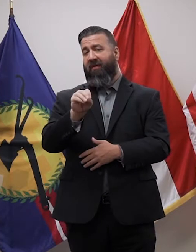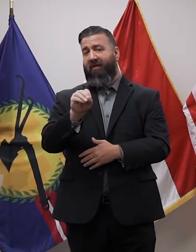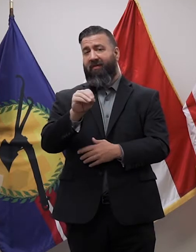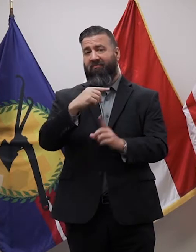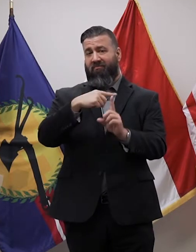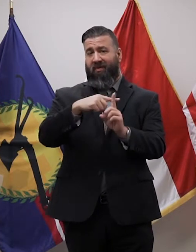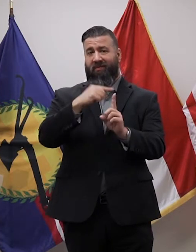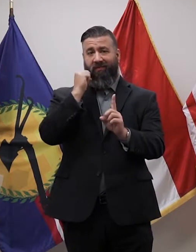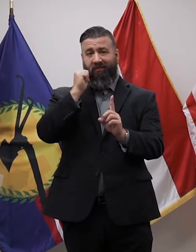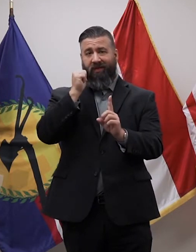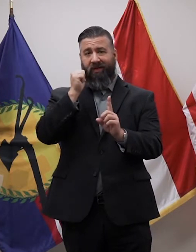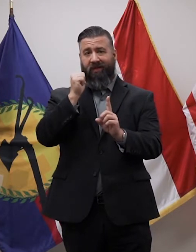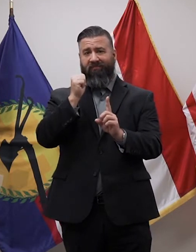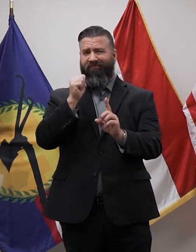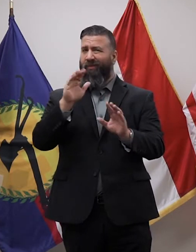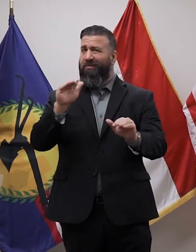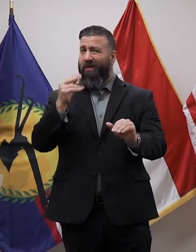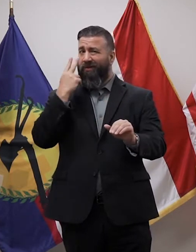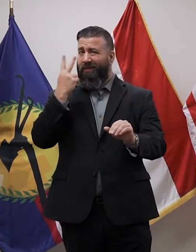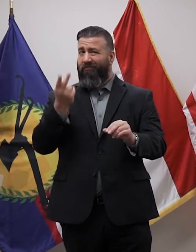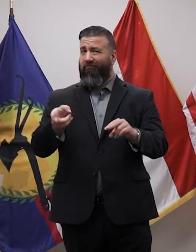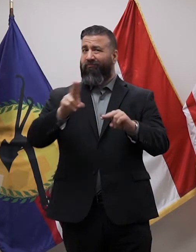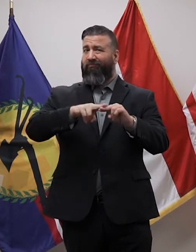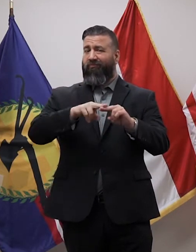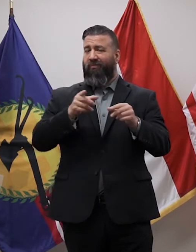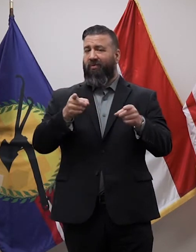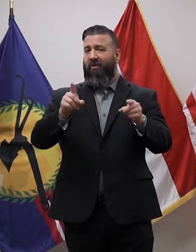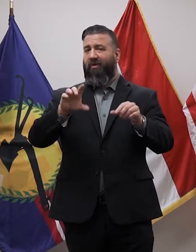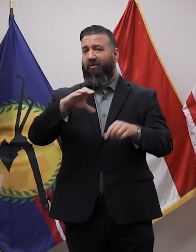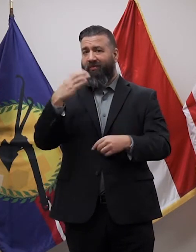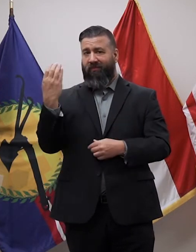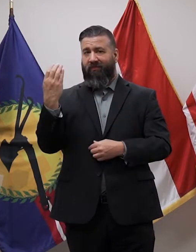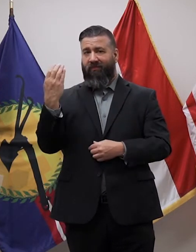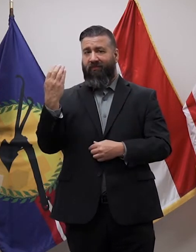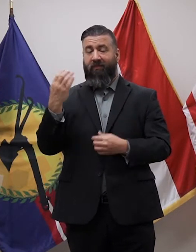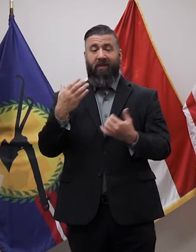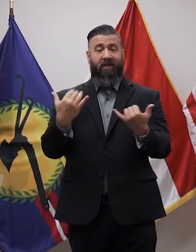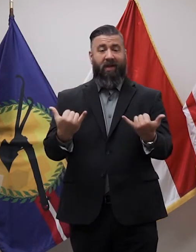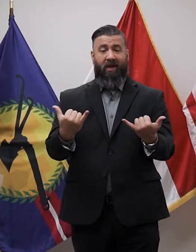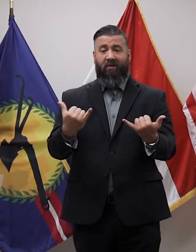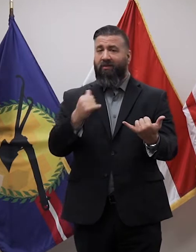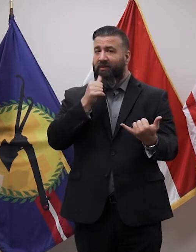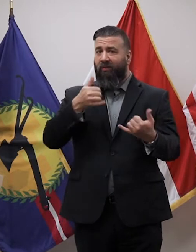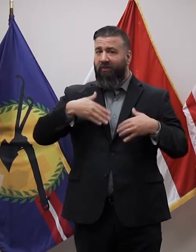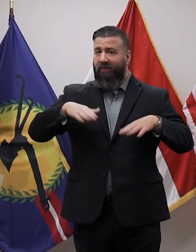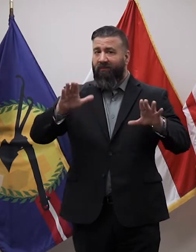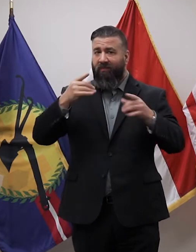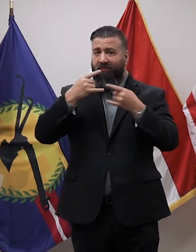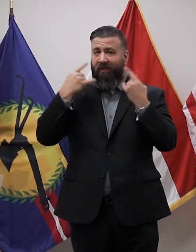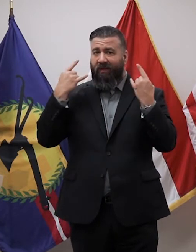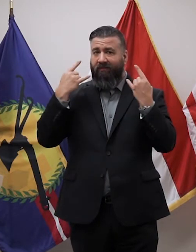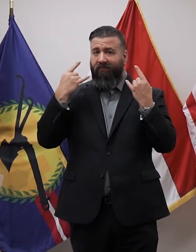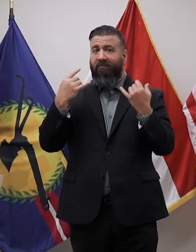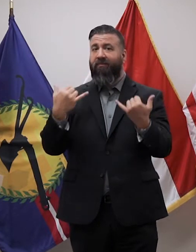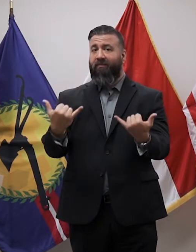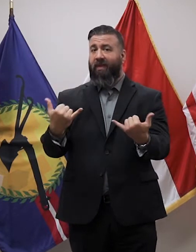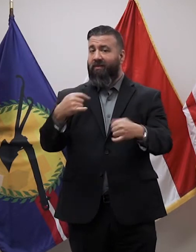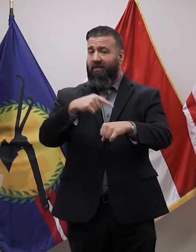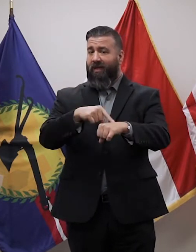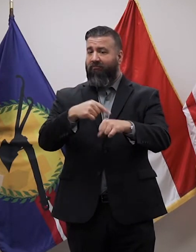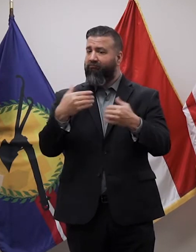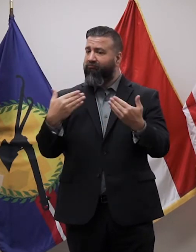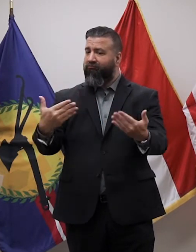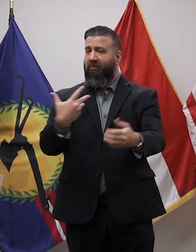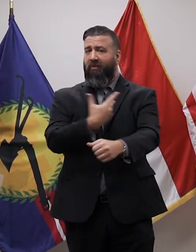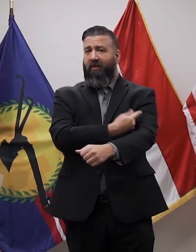Christmas. Now is not the time to let up on wearing masks. Now is the time to get a vaccine if you